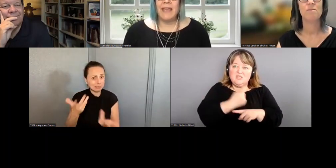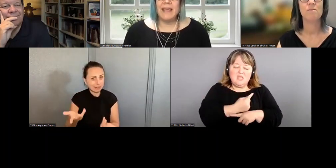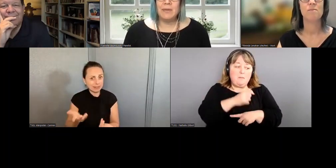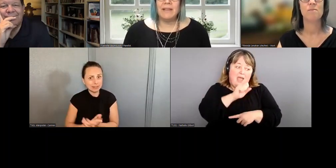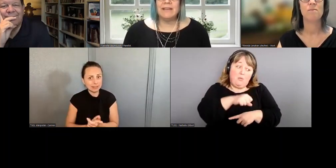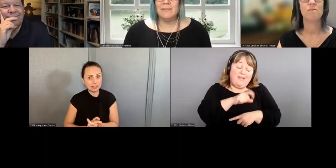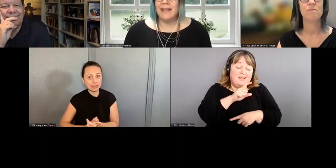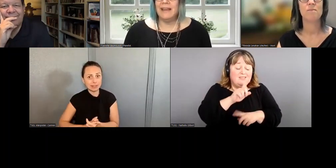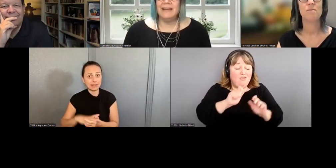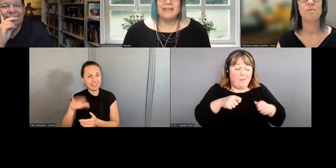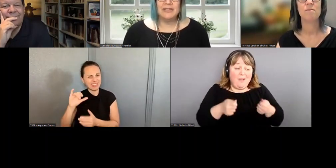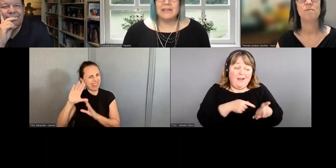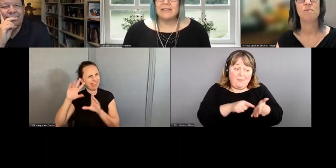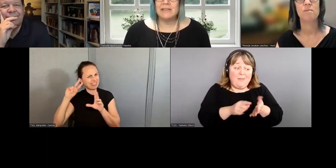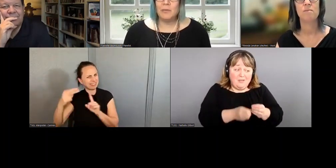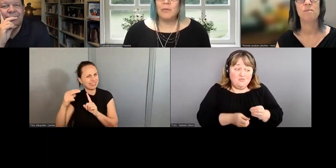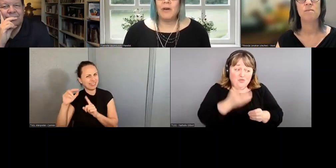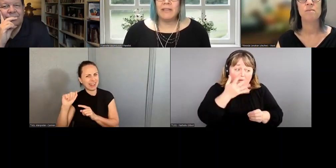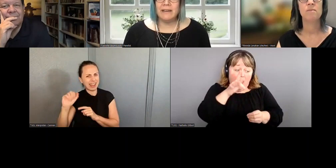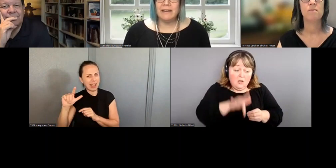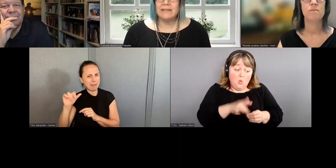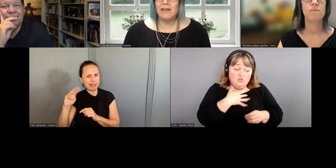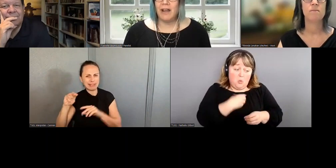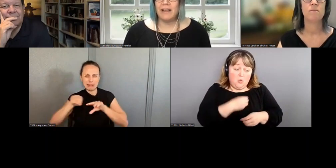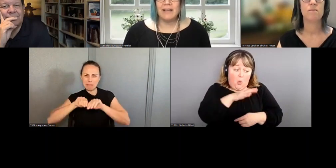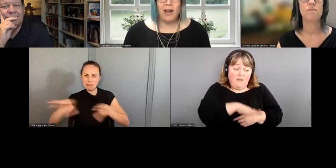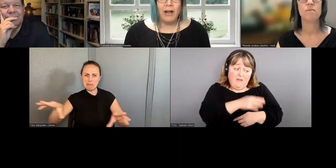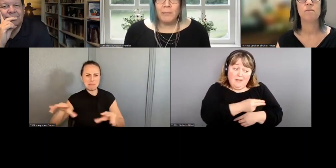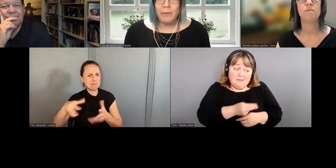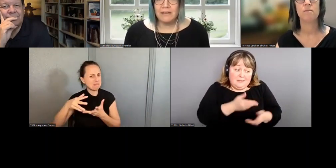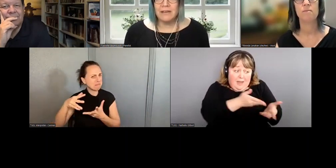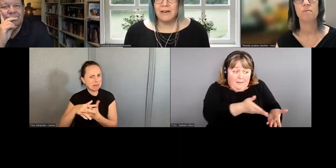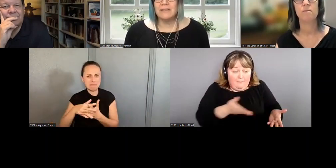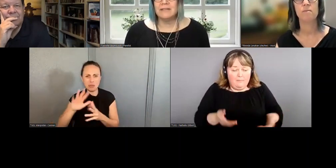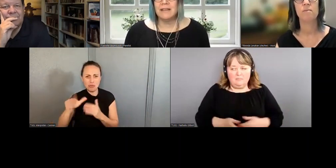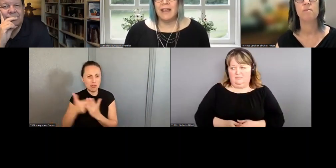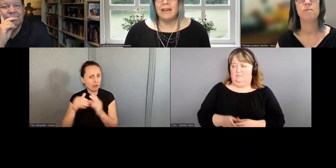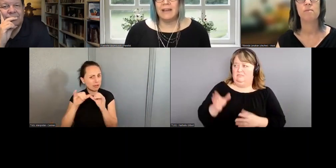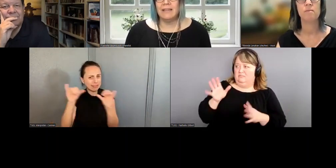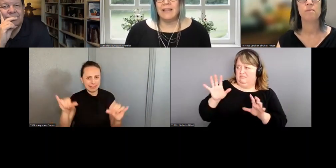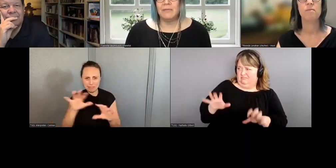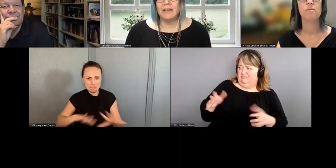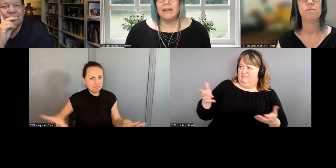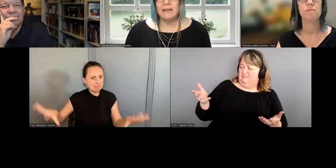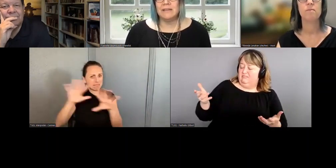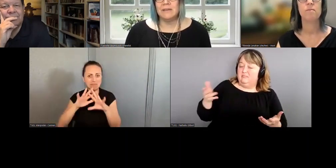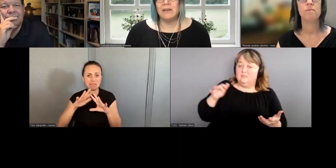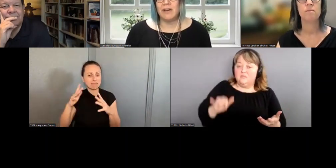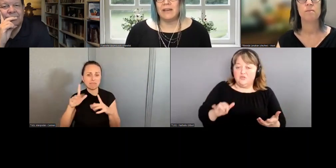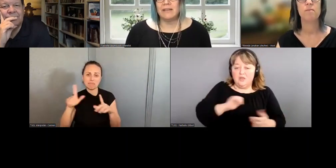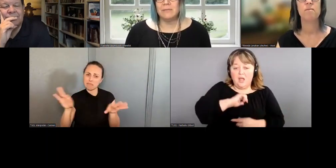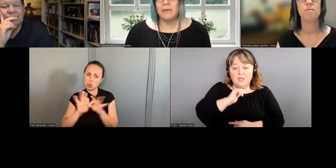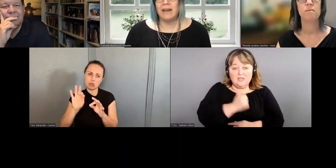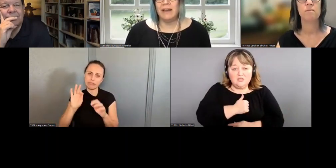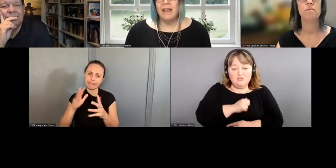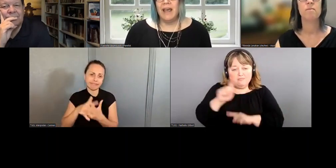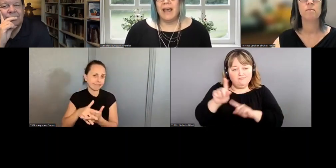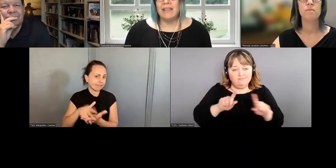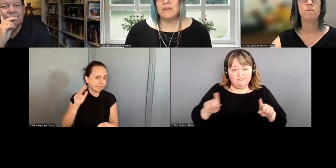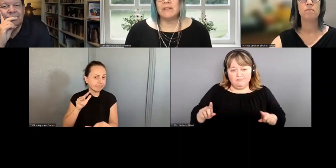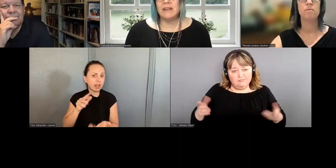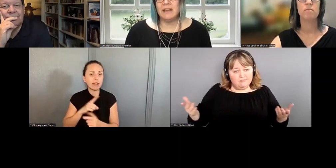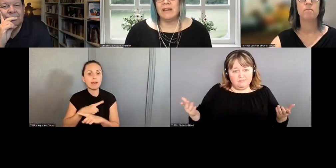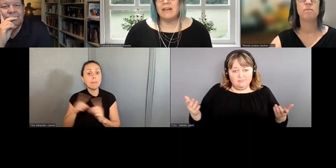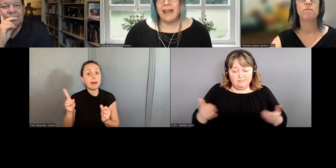And the ableism that is just so prevalent across all parts of our society that really needs to be addressed. But I